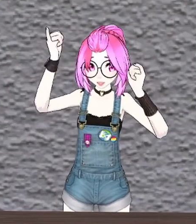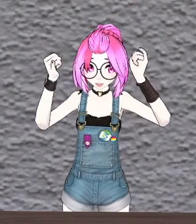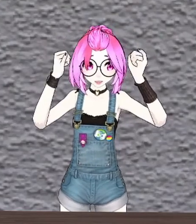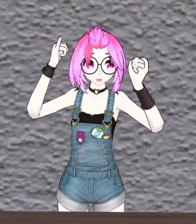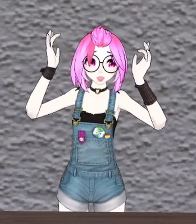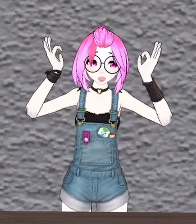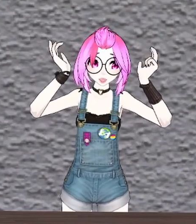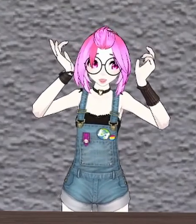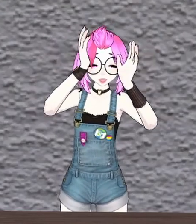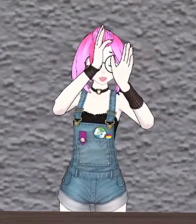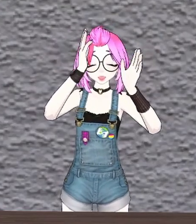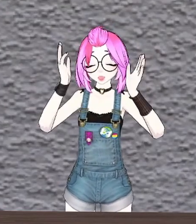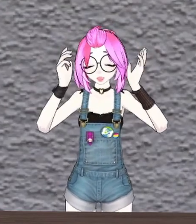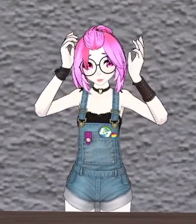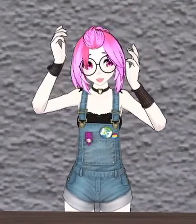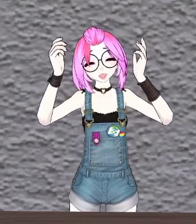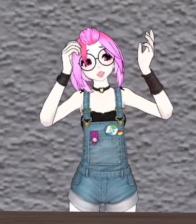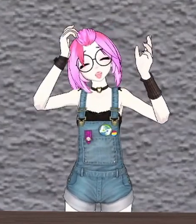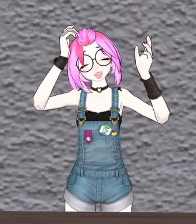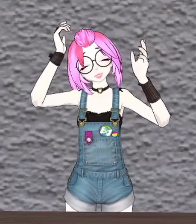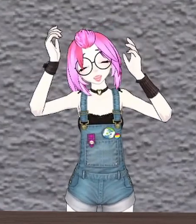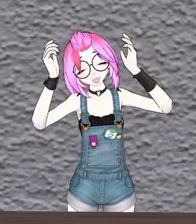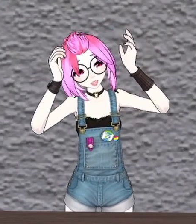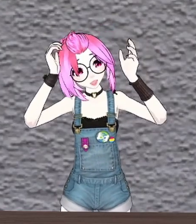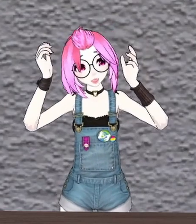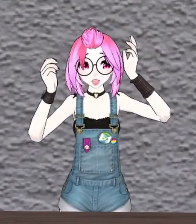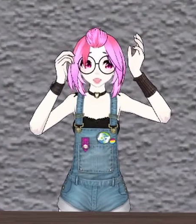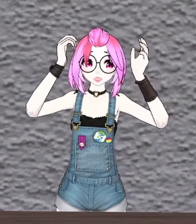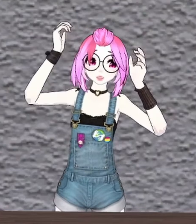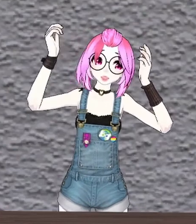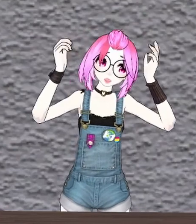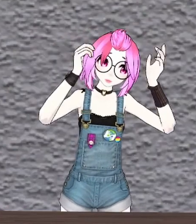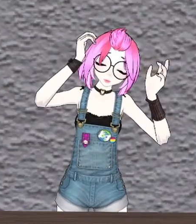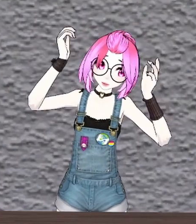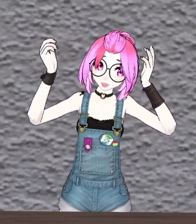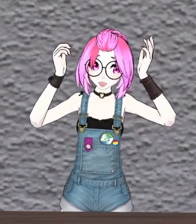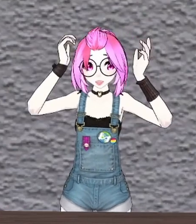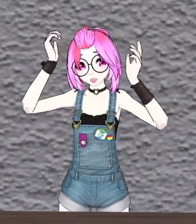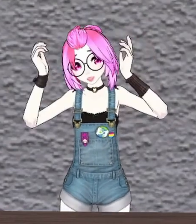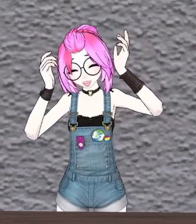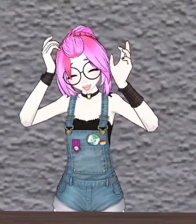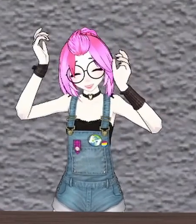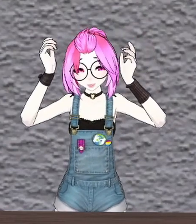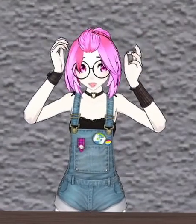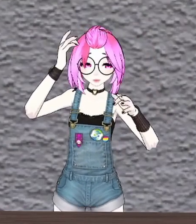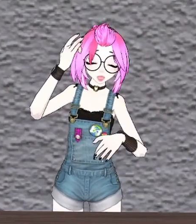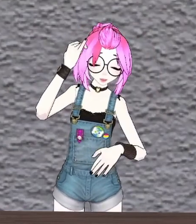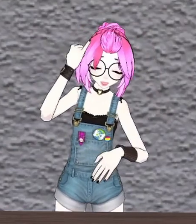imagine, envision. So this is kind of like you're thinking of a concept, you're thinking of an idea. But you could also